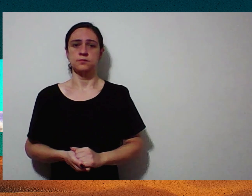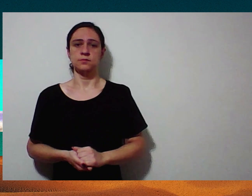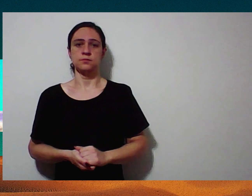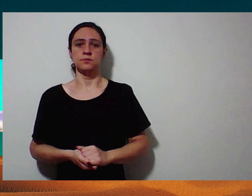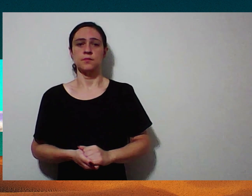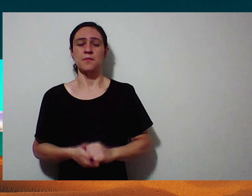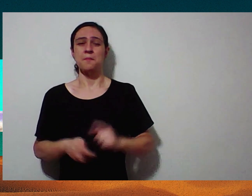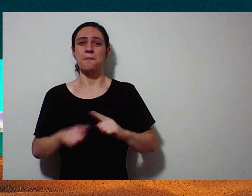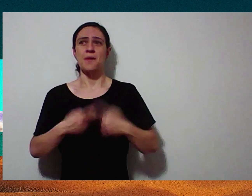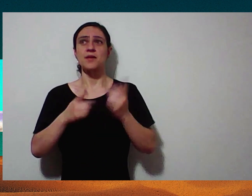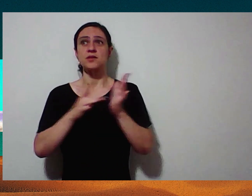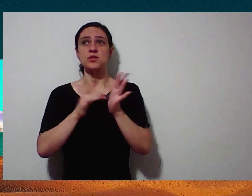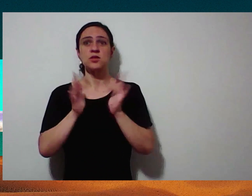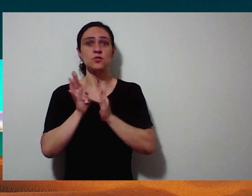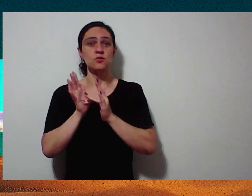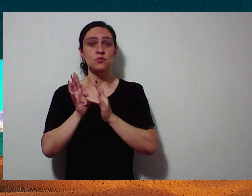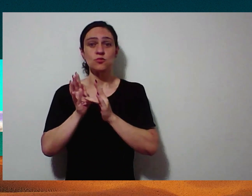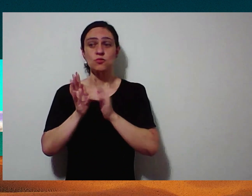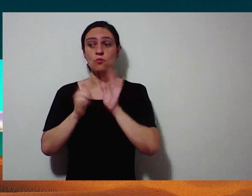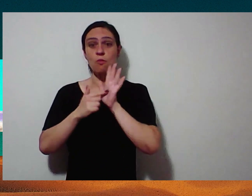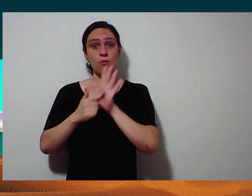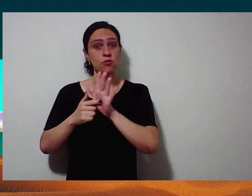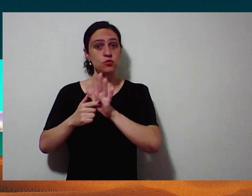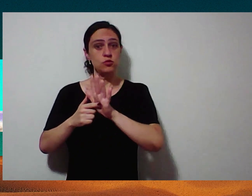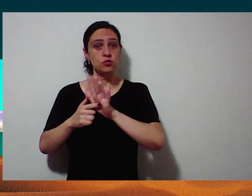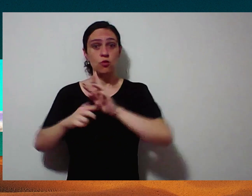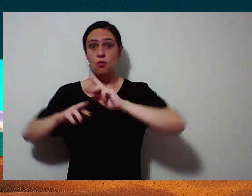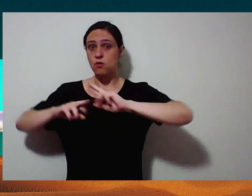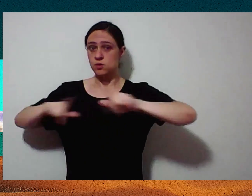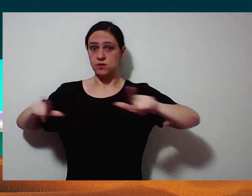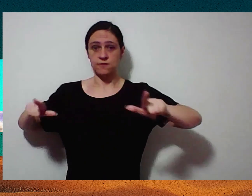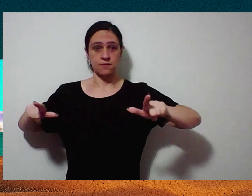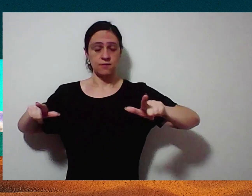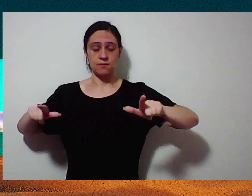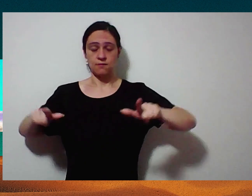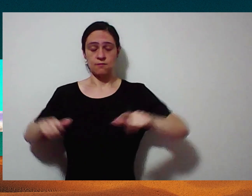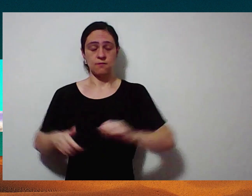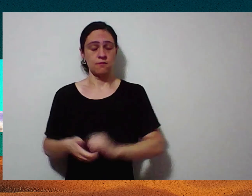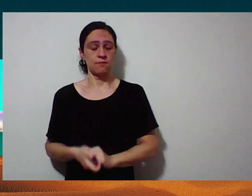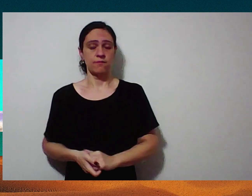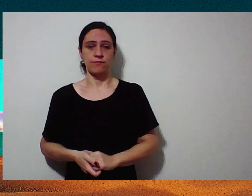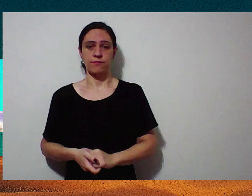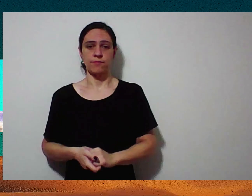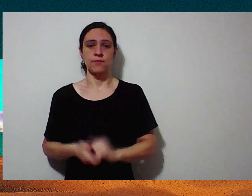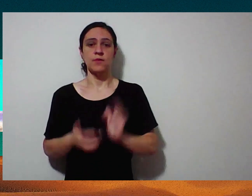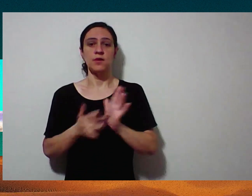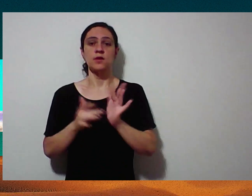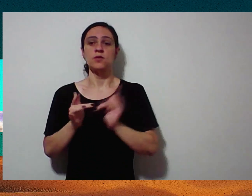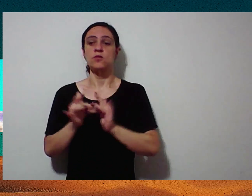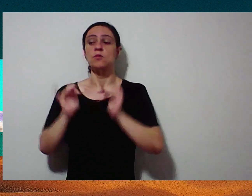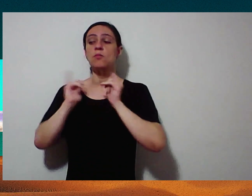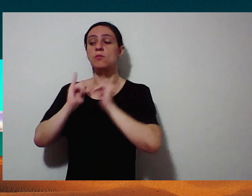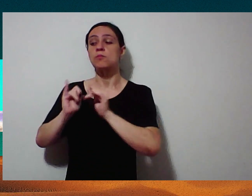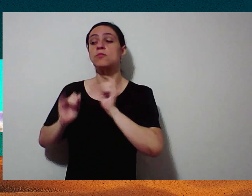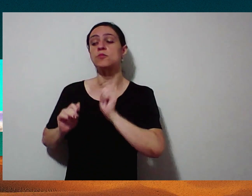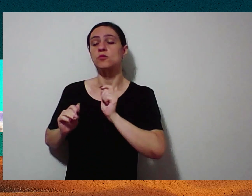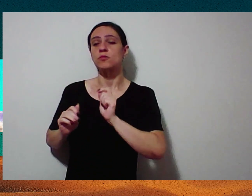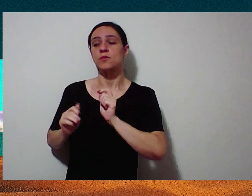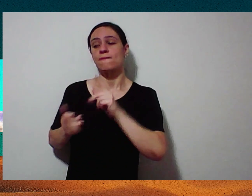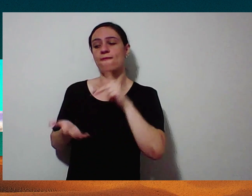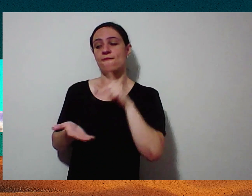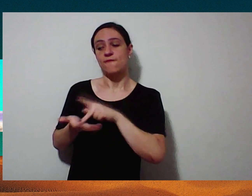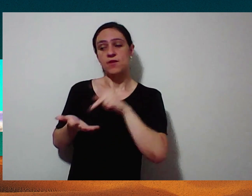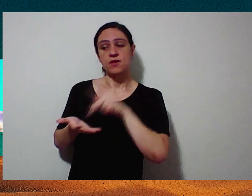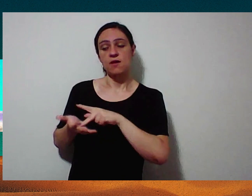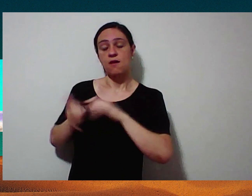falar exatamente o contrário. But Jesus came to say the opposite. Jesus disse: em verdade vos digo que o